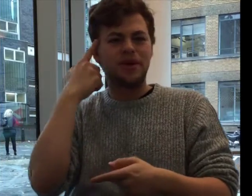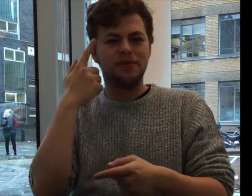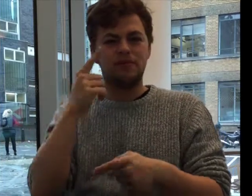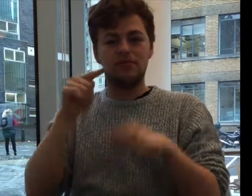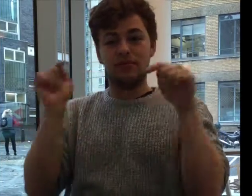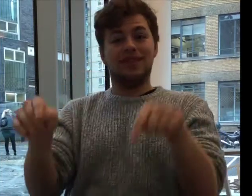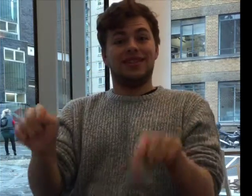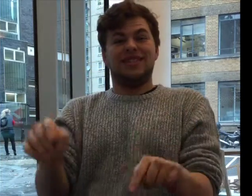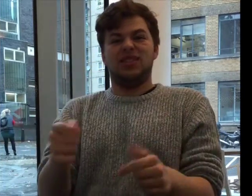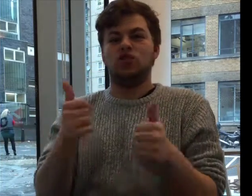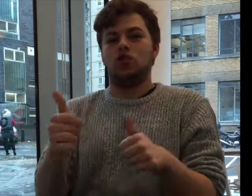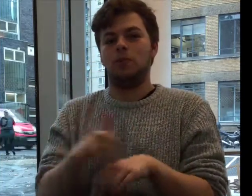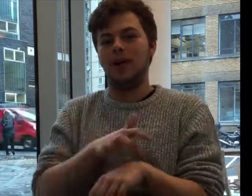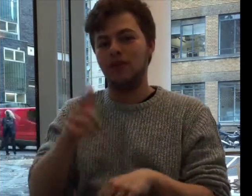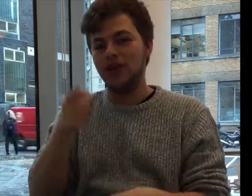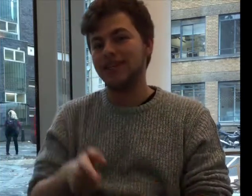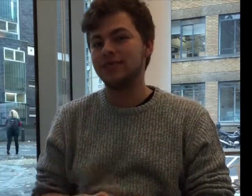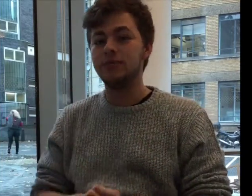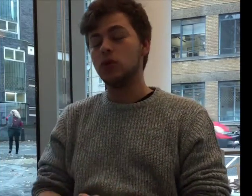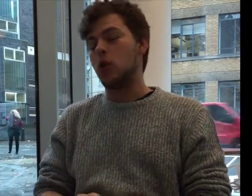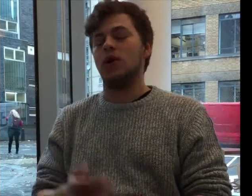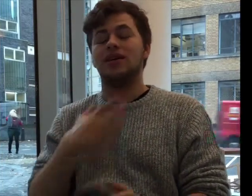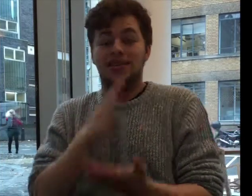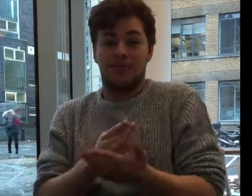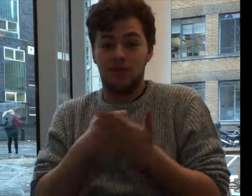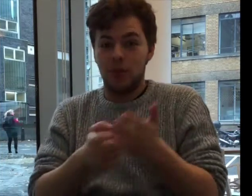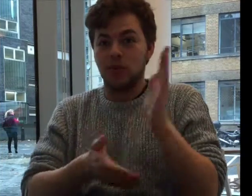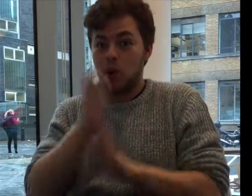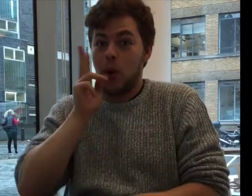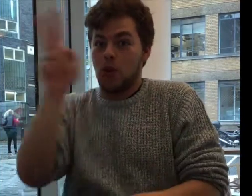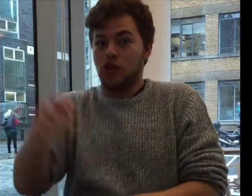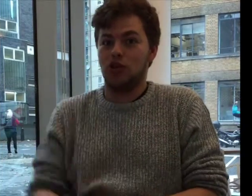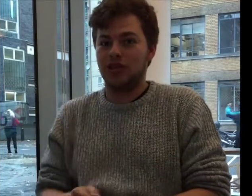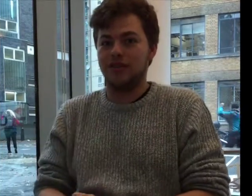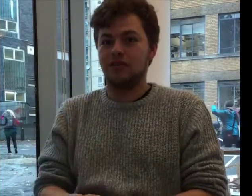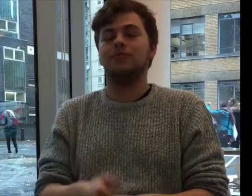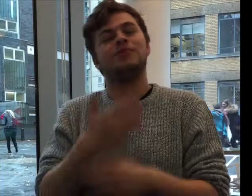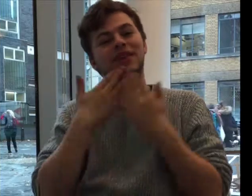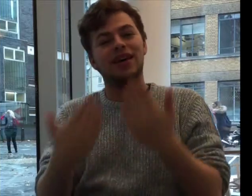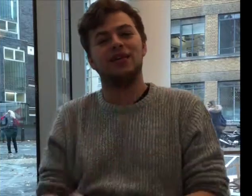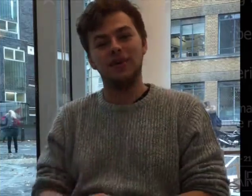then this is definitely the play for you. I highly recommend you go and see it. Thank you.